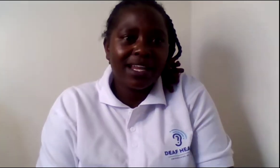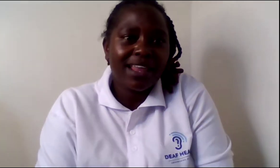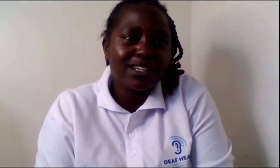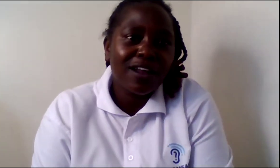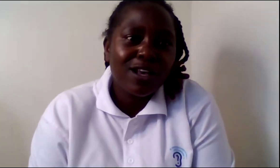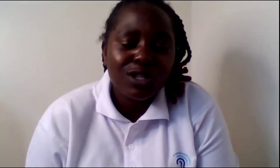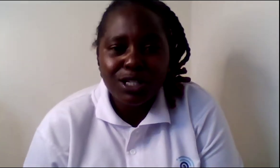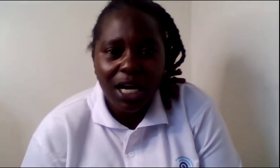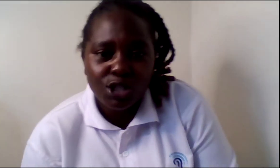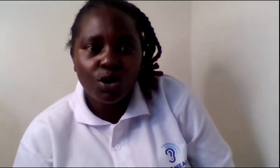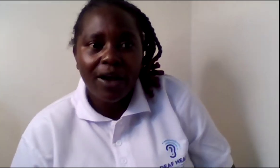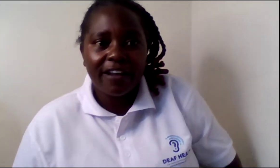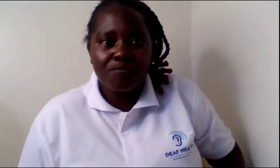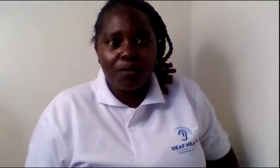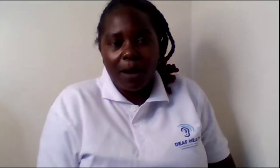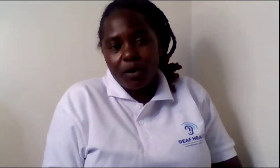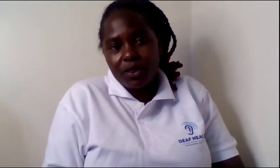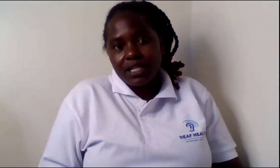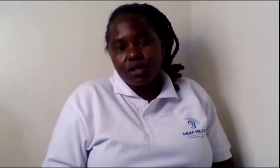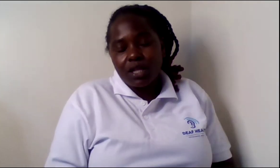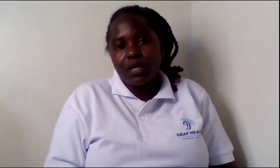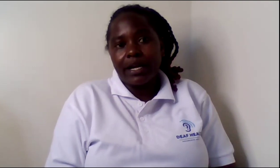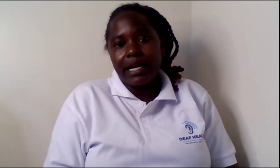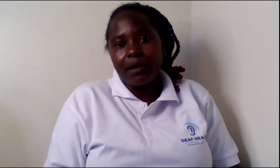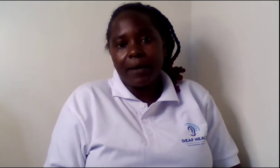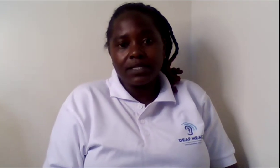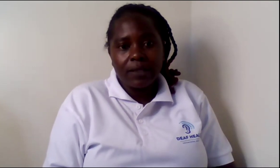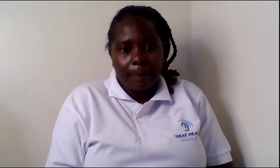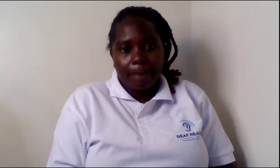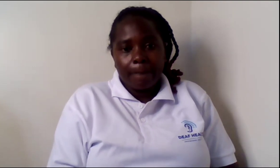that, so that you can talk to our deaf people about that. That will really help us.